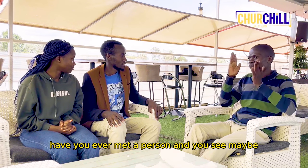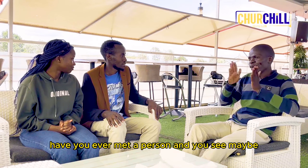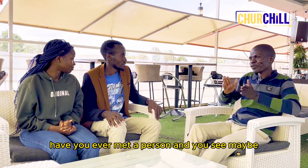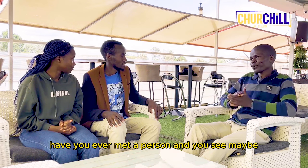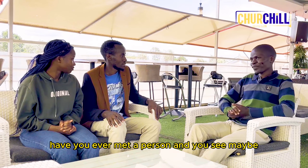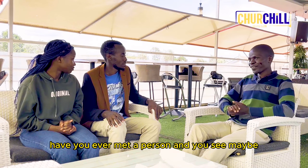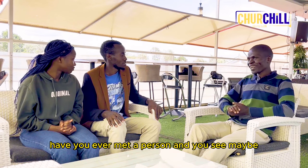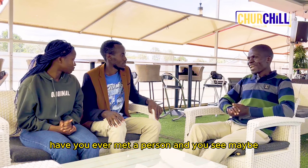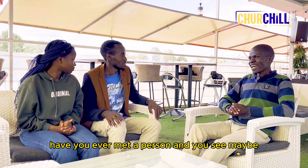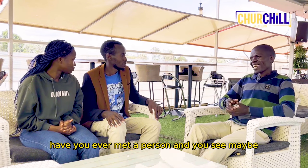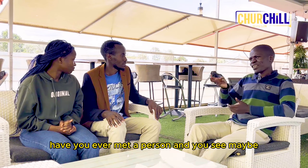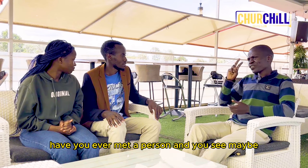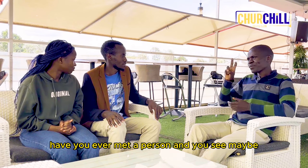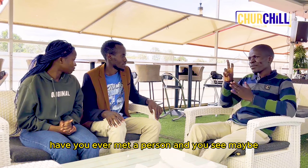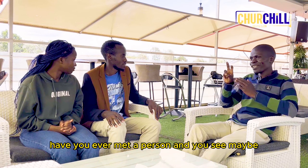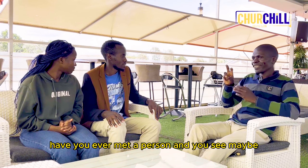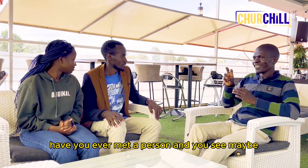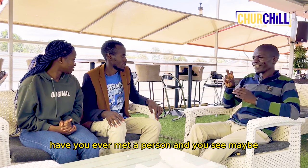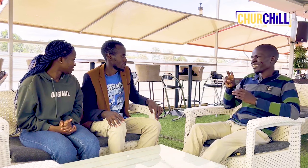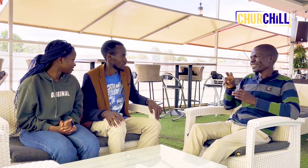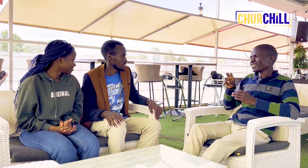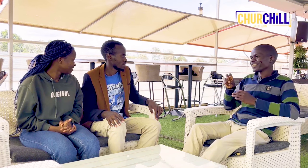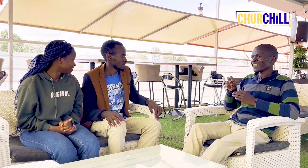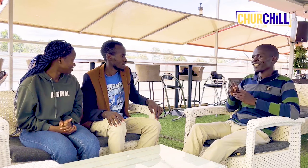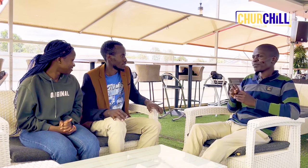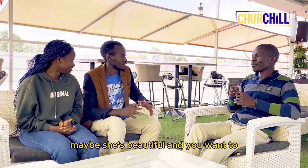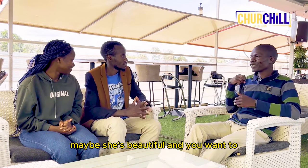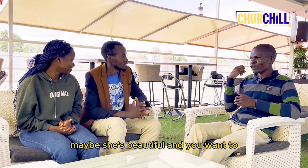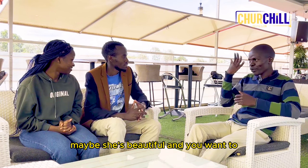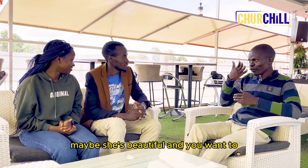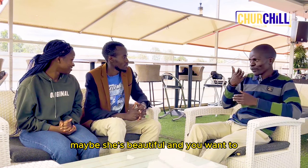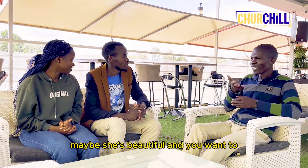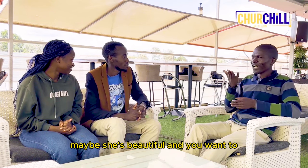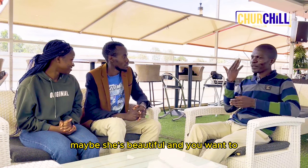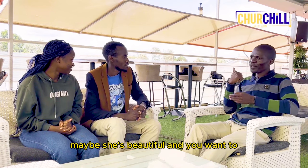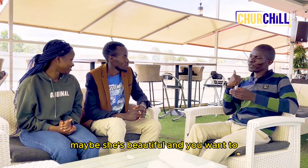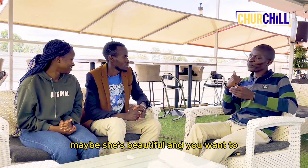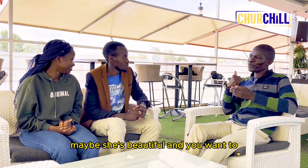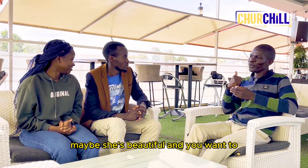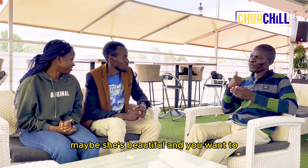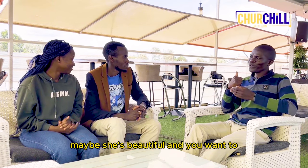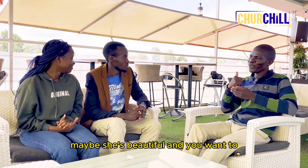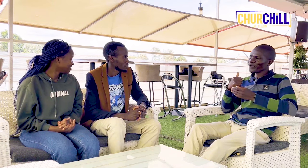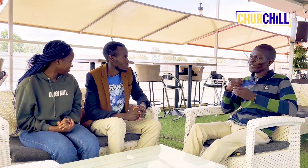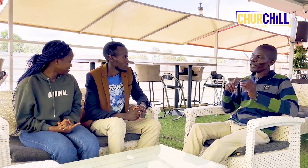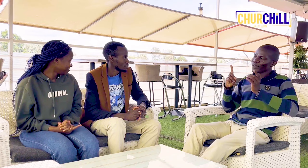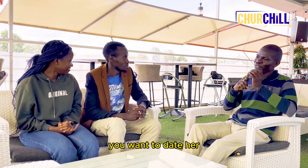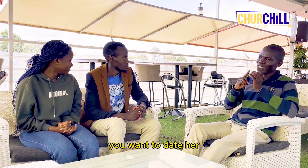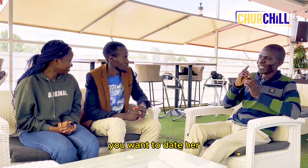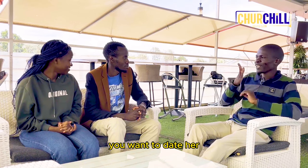a person, and you see maybe, maybe she is beautiful, and you want to, you want to date her.